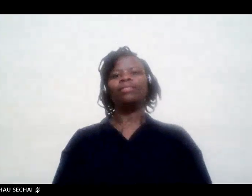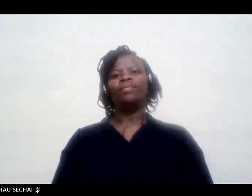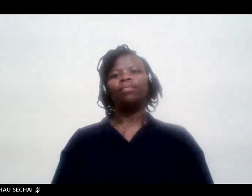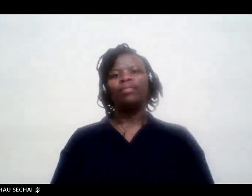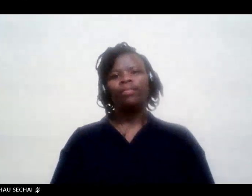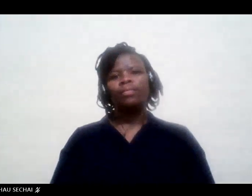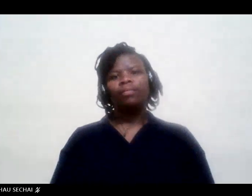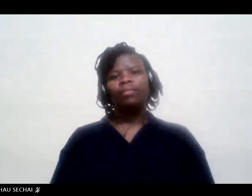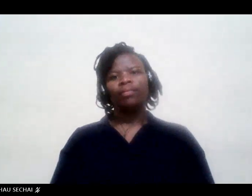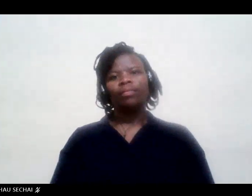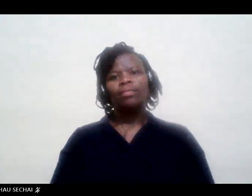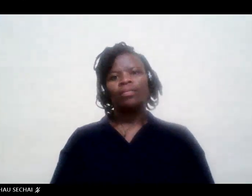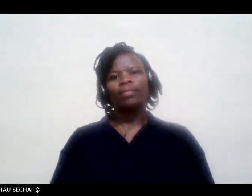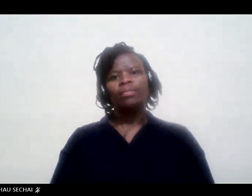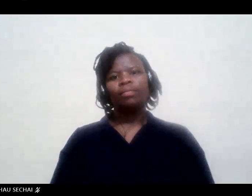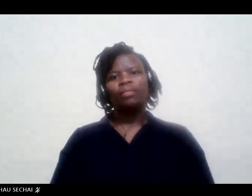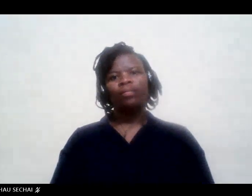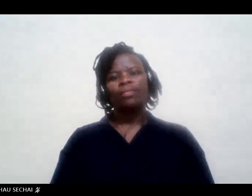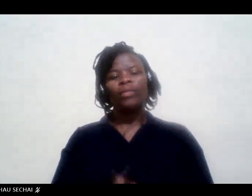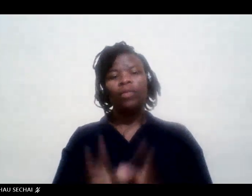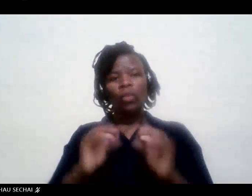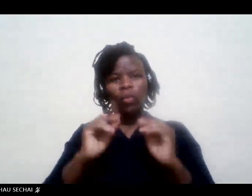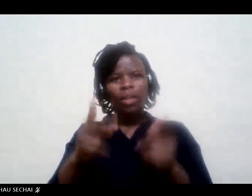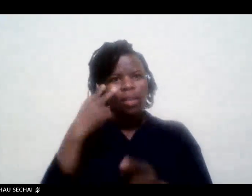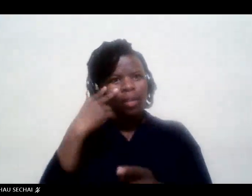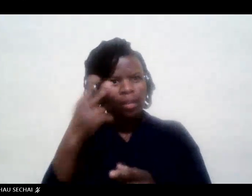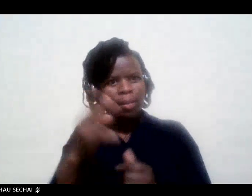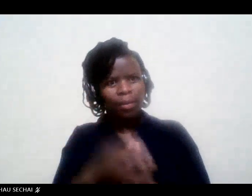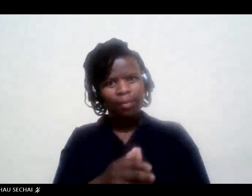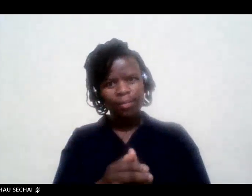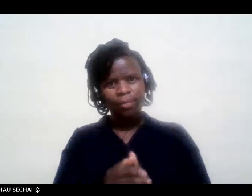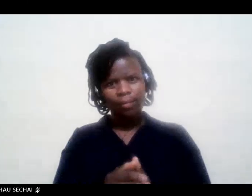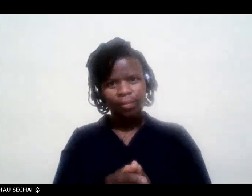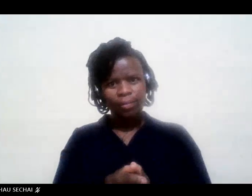me see. Others who have not spoken, do you want to add something?